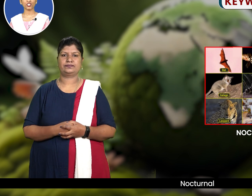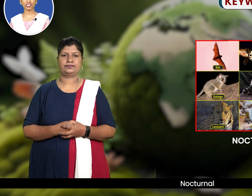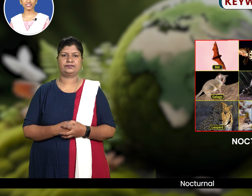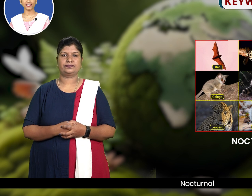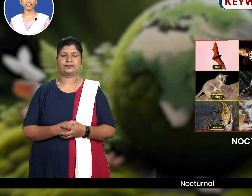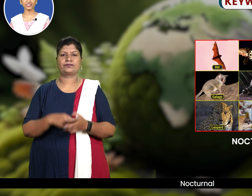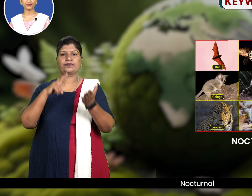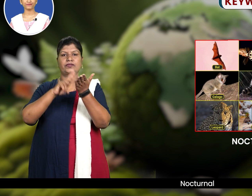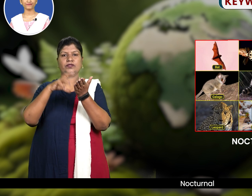nocturnal,